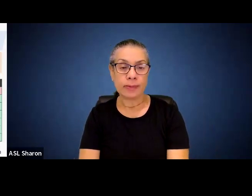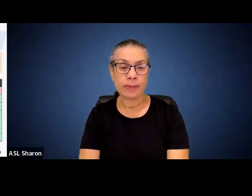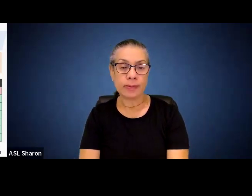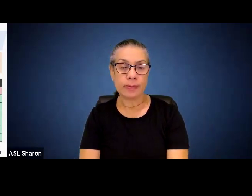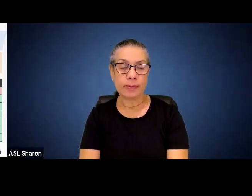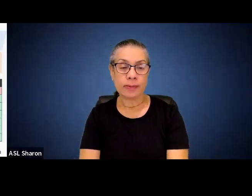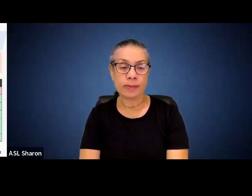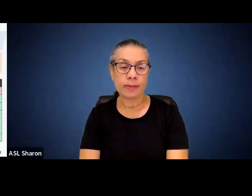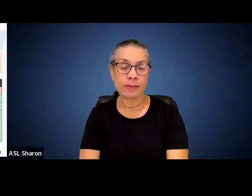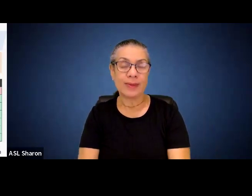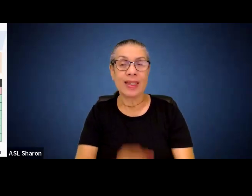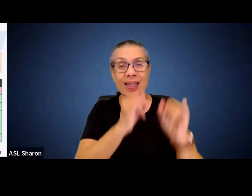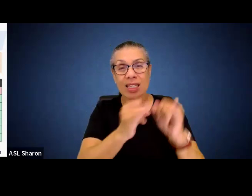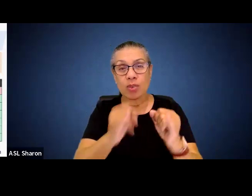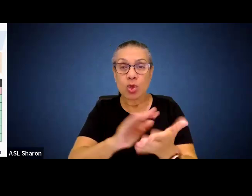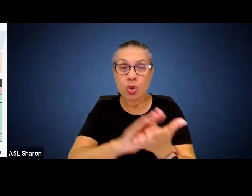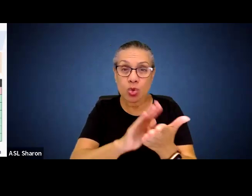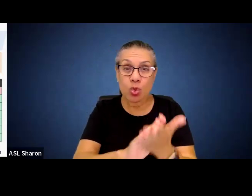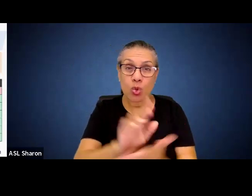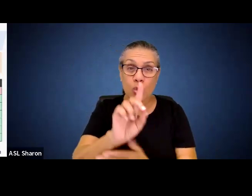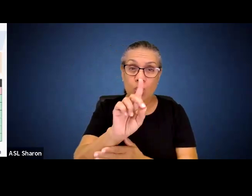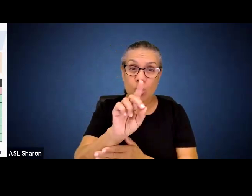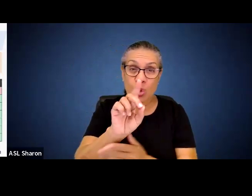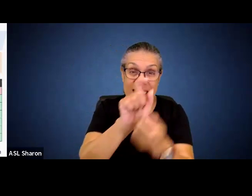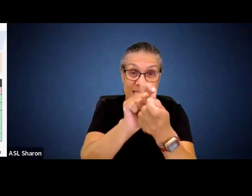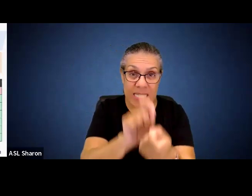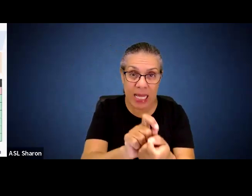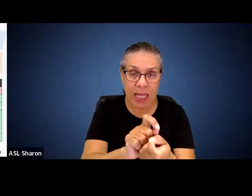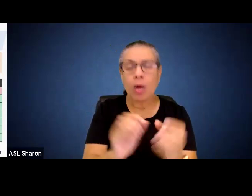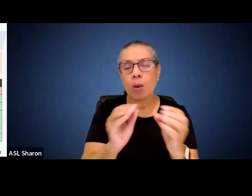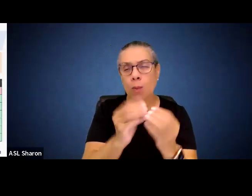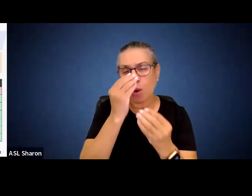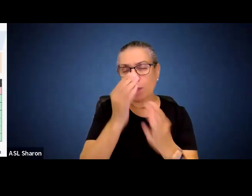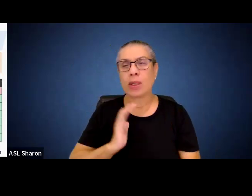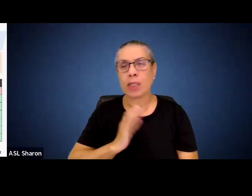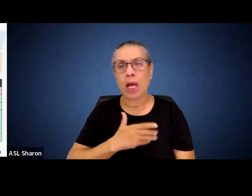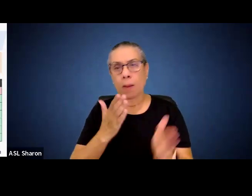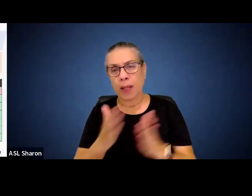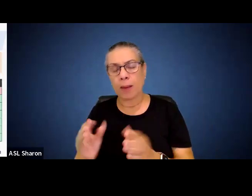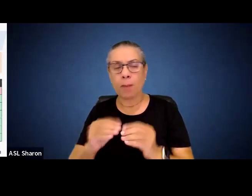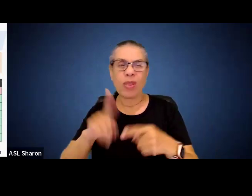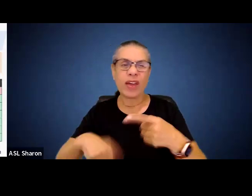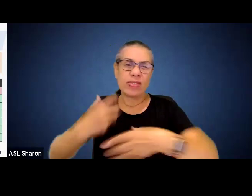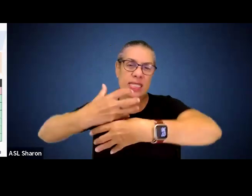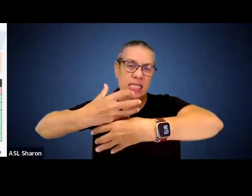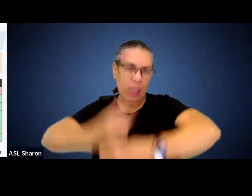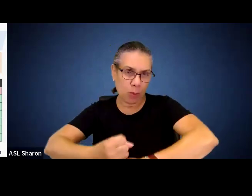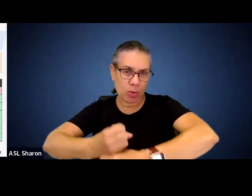Individual school details and data are, of course, much more important in our planning than this summary level